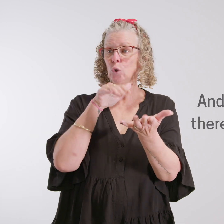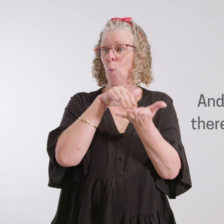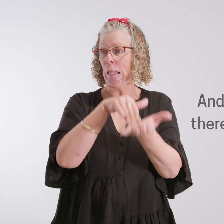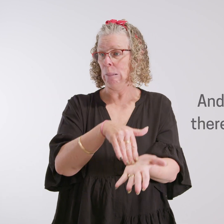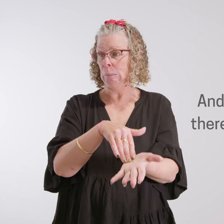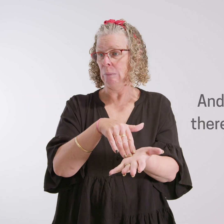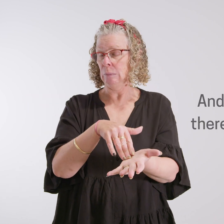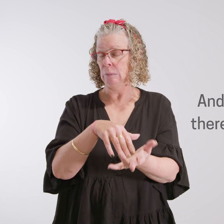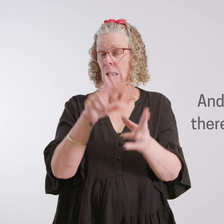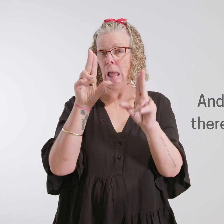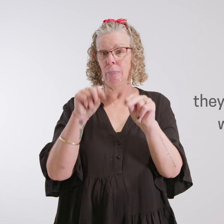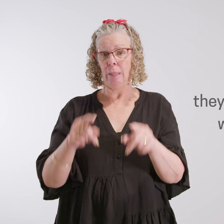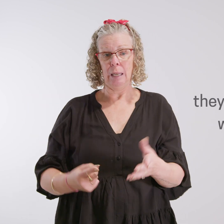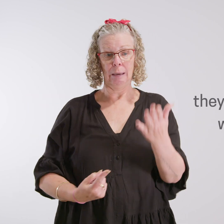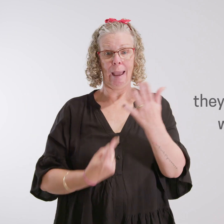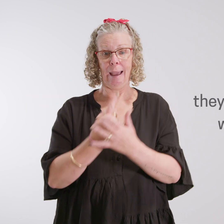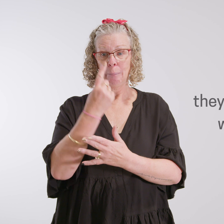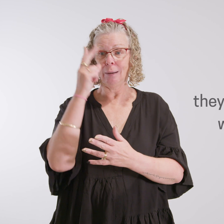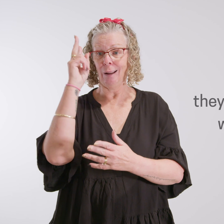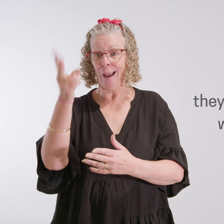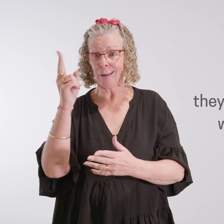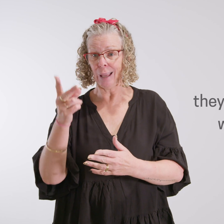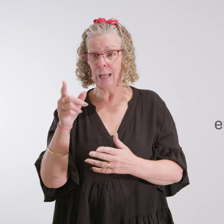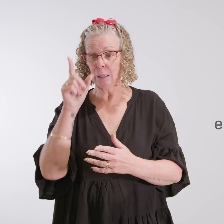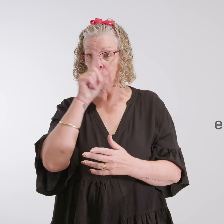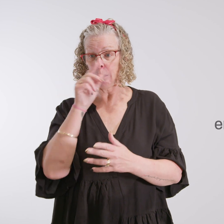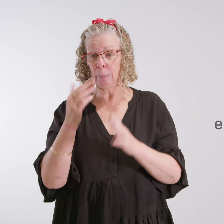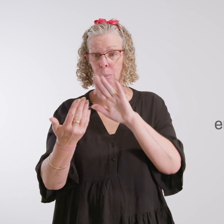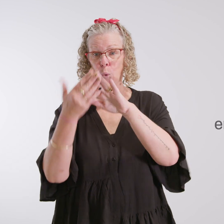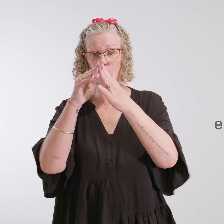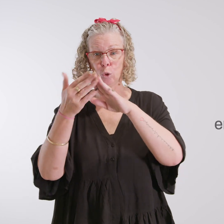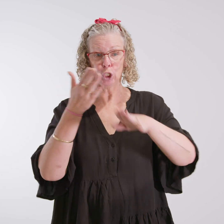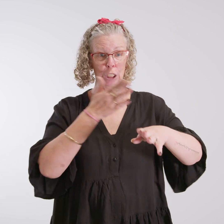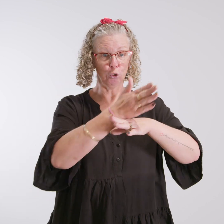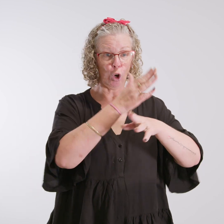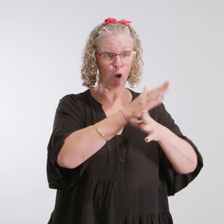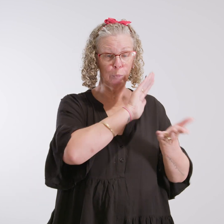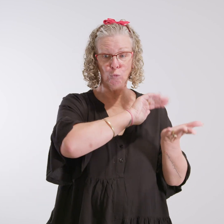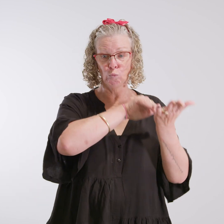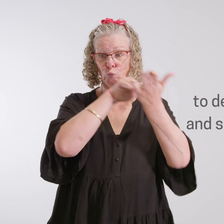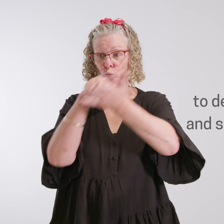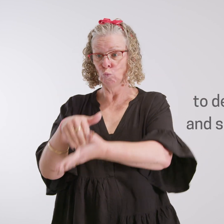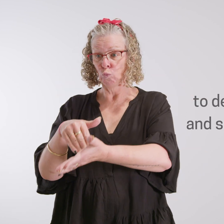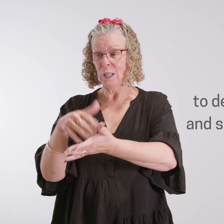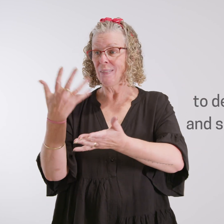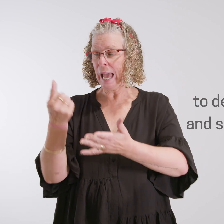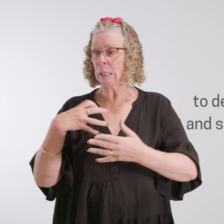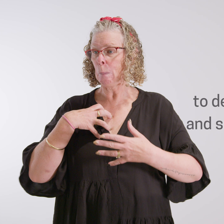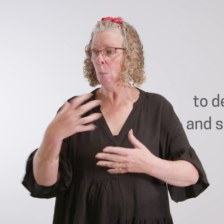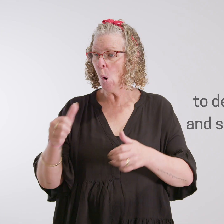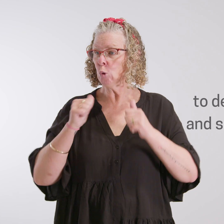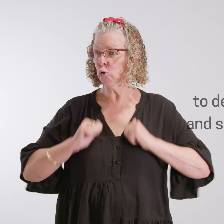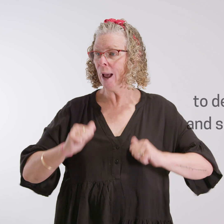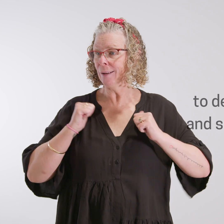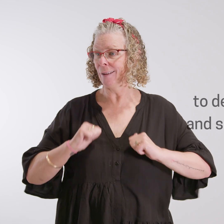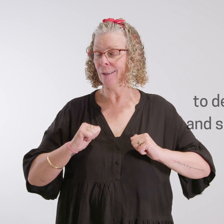then the next time there was an emergency, they had people come in who are high up in community engagement roles, and they had more training to deal with that friction and